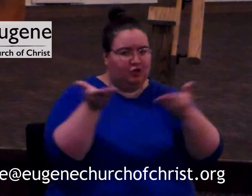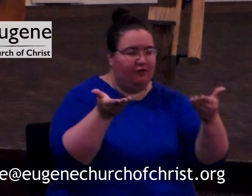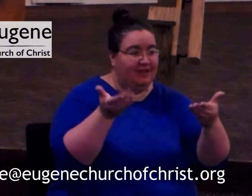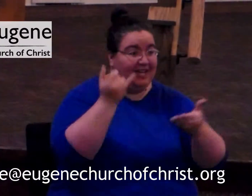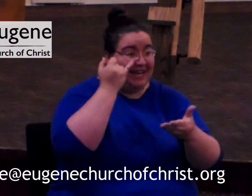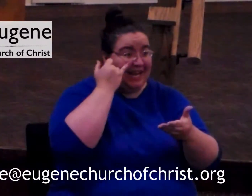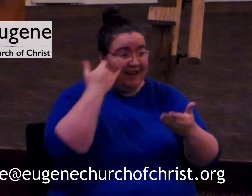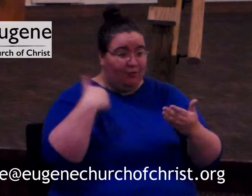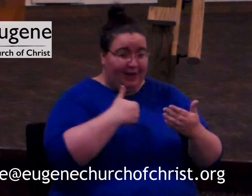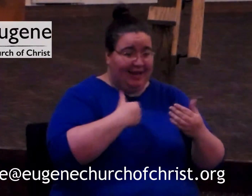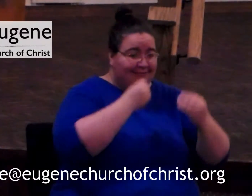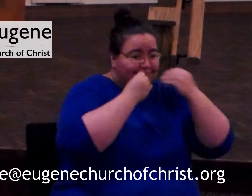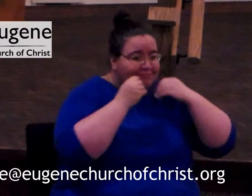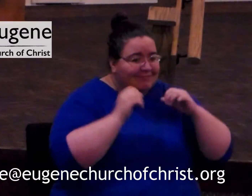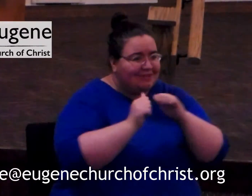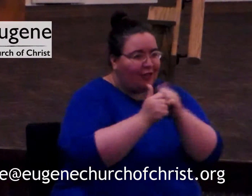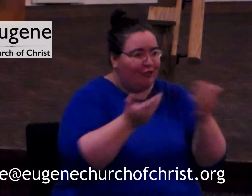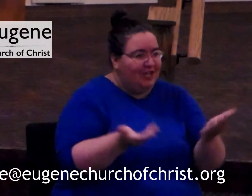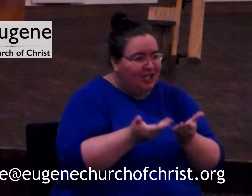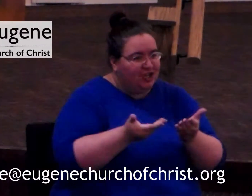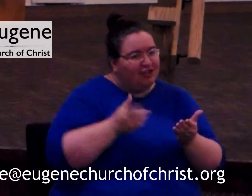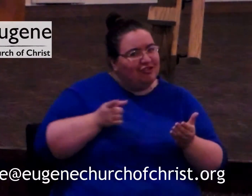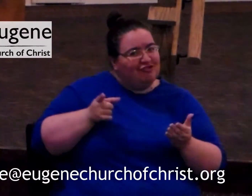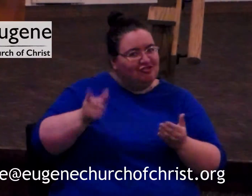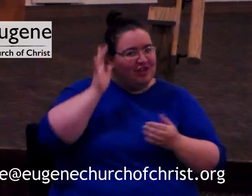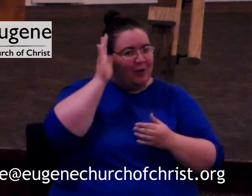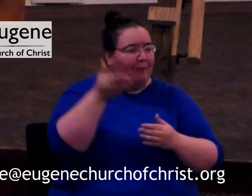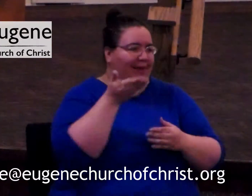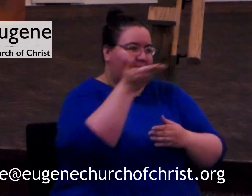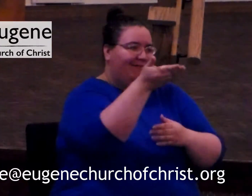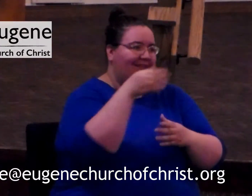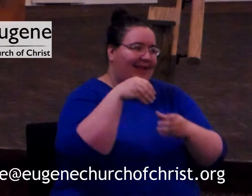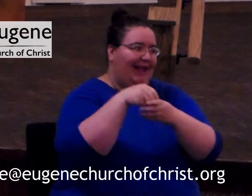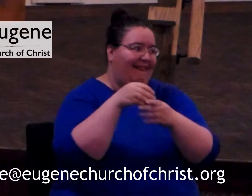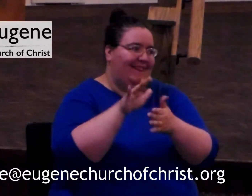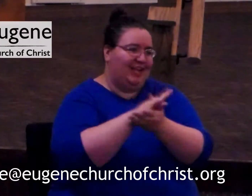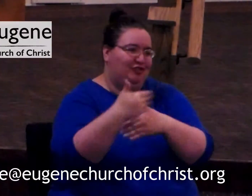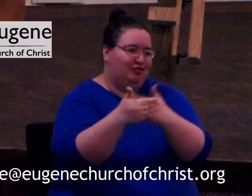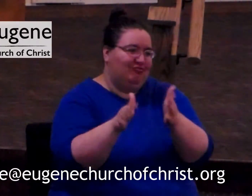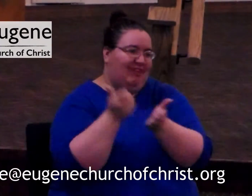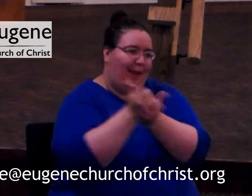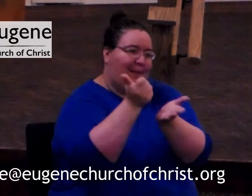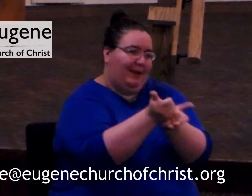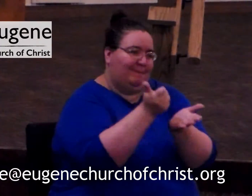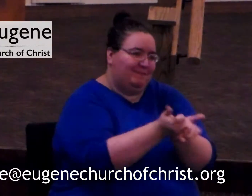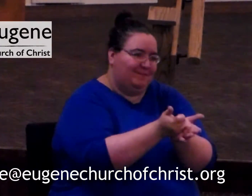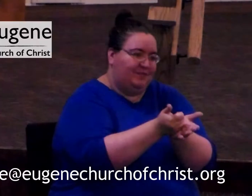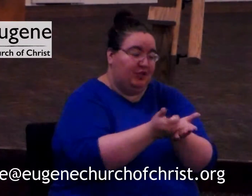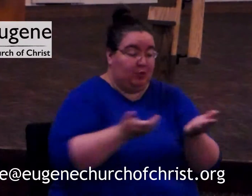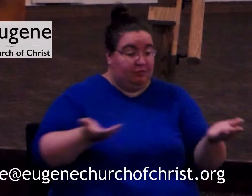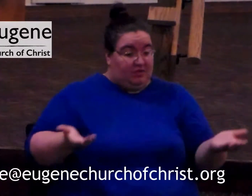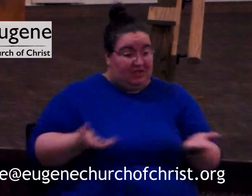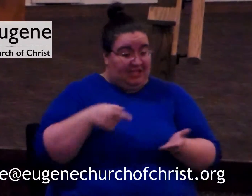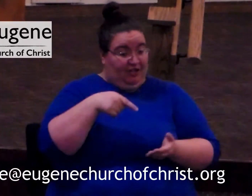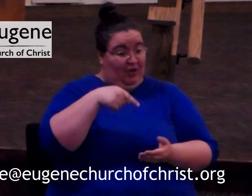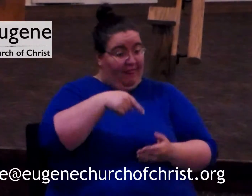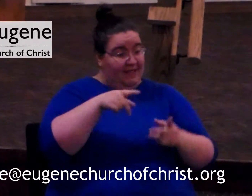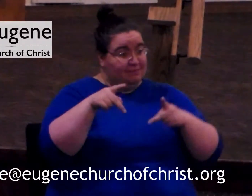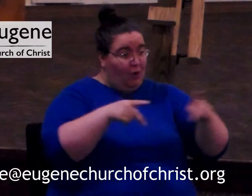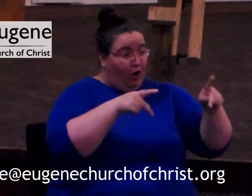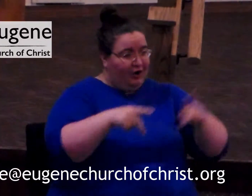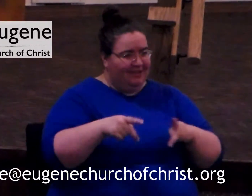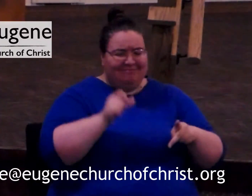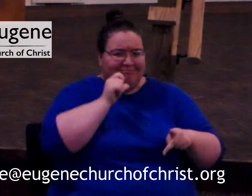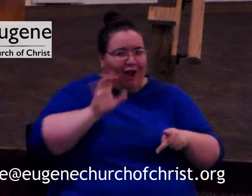serving in the kitchen and making sure everything was kept up. And here at this home of Simon the leper, she is also serving.